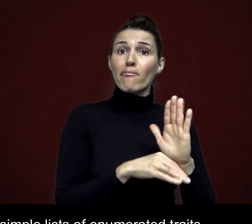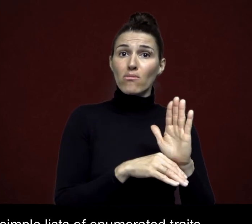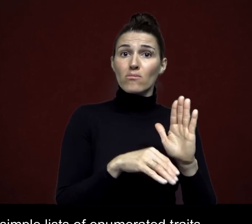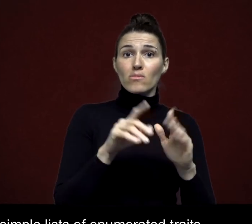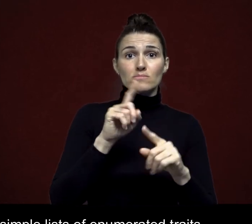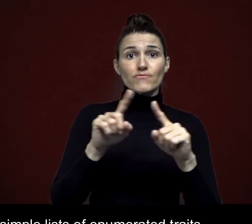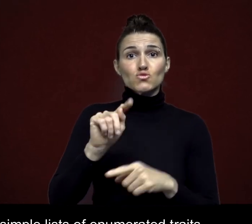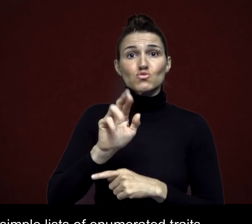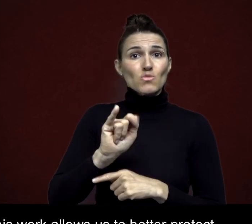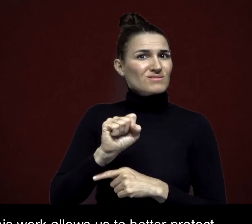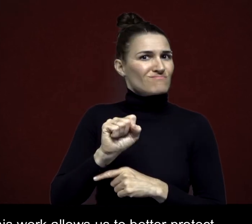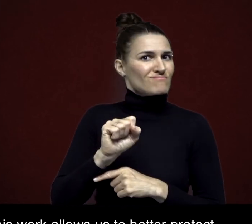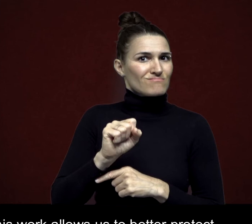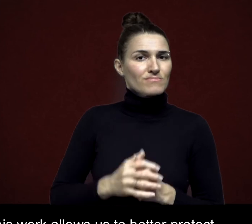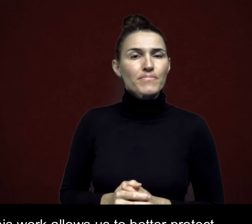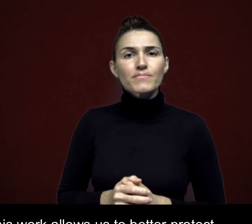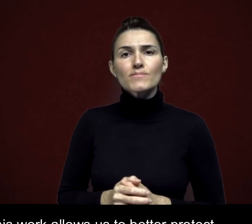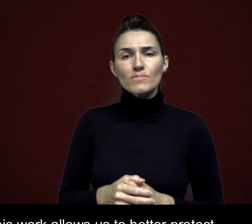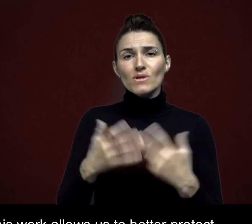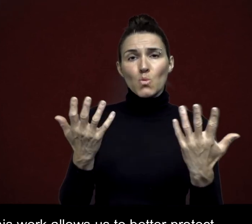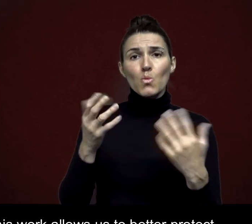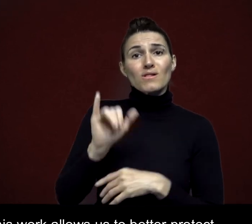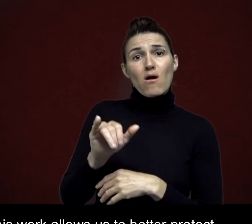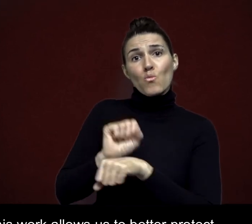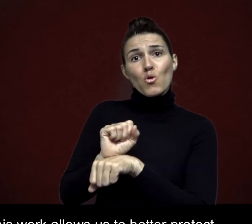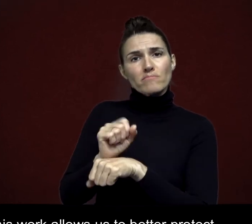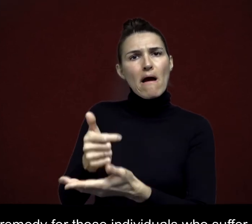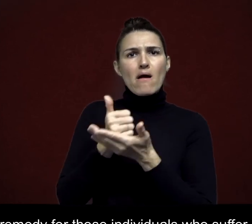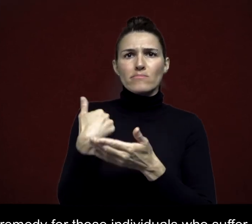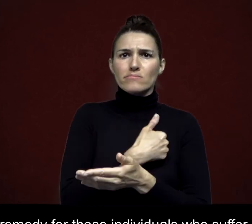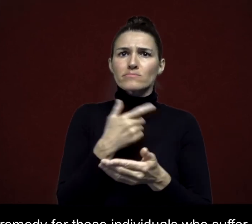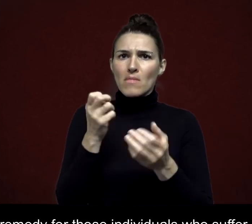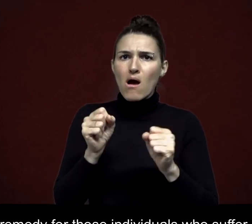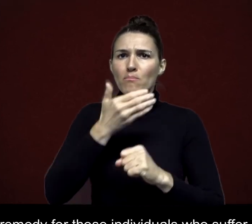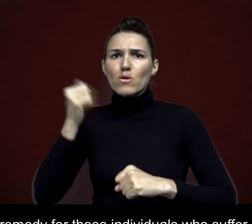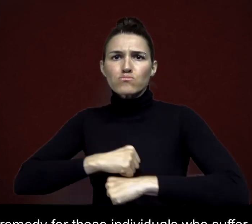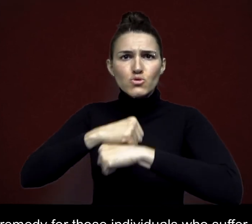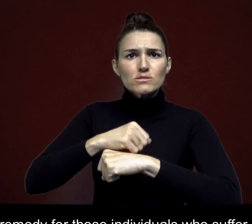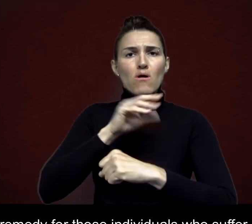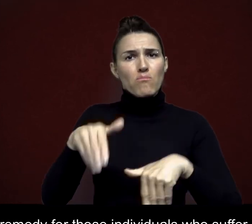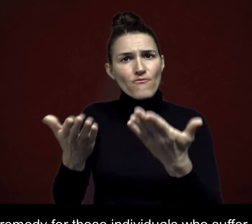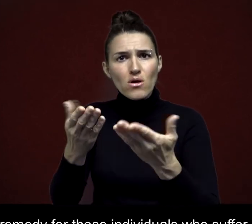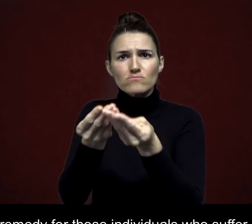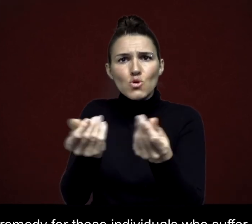traits. Ultimately, this work allows us to better protect and provide remedy for those individuals who